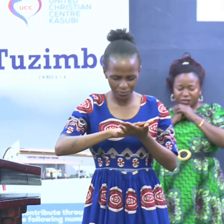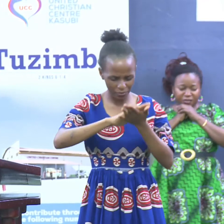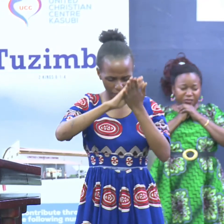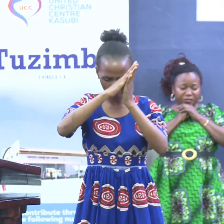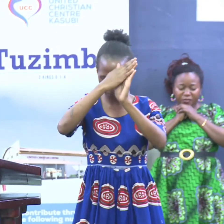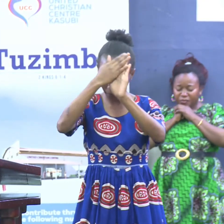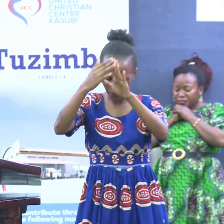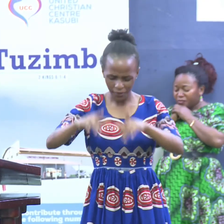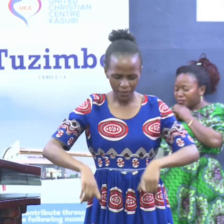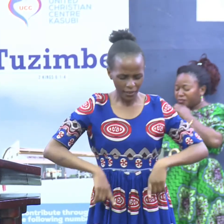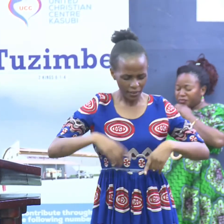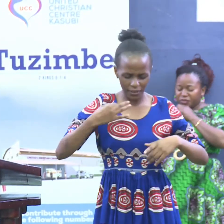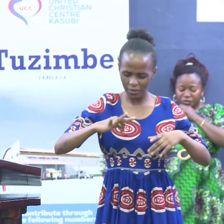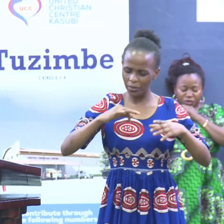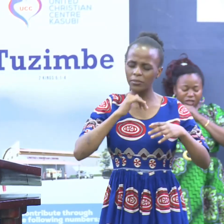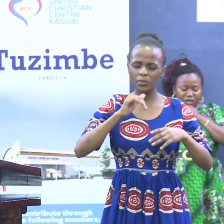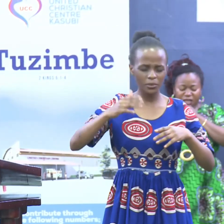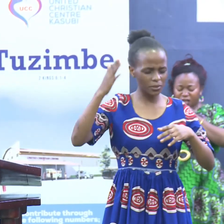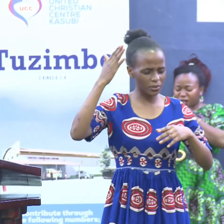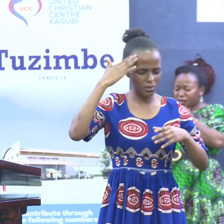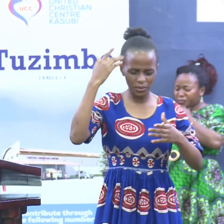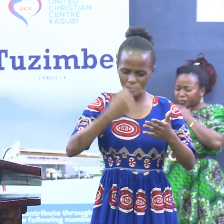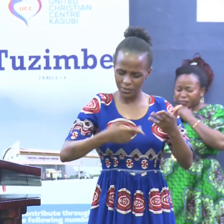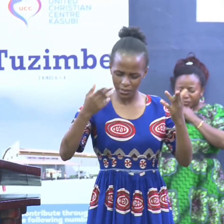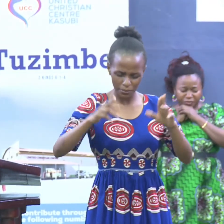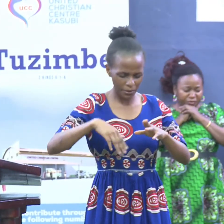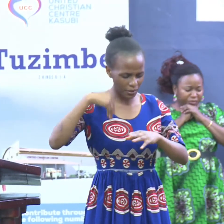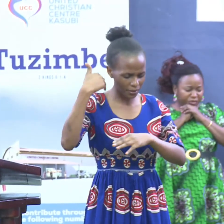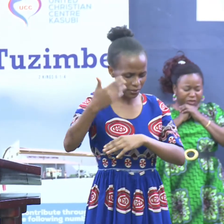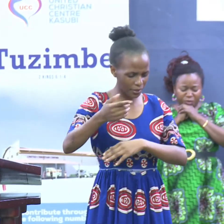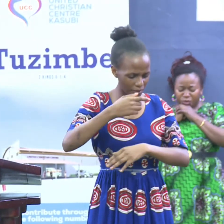Obulamu obw'obutamanya kiddako Mukama twala